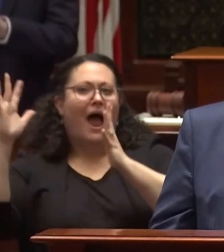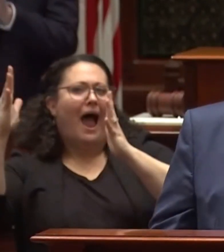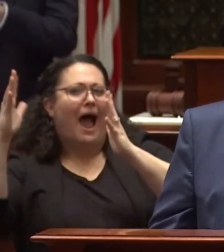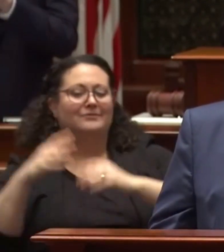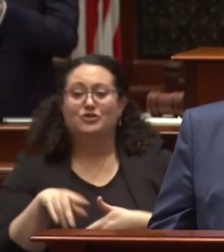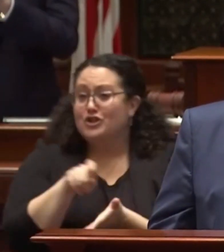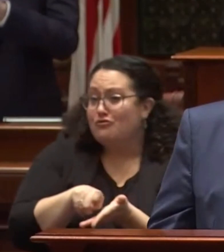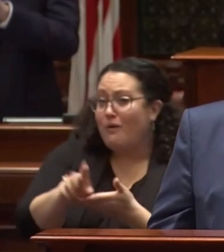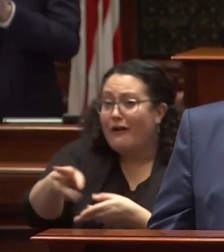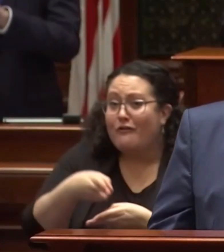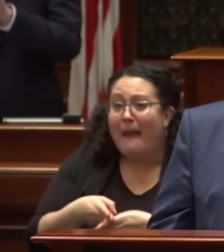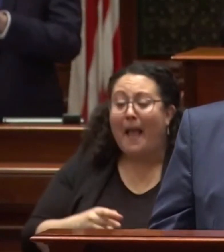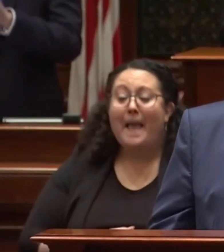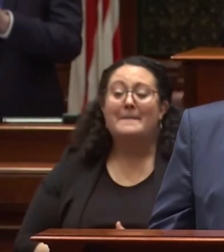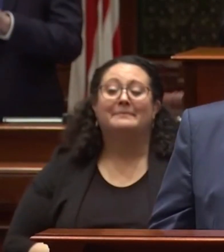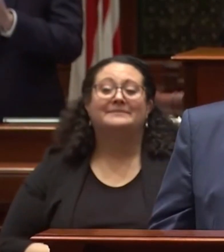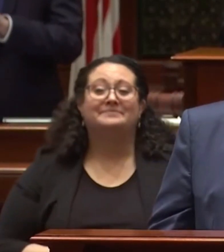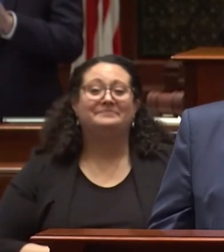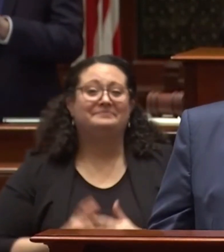name.